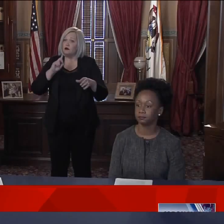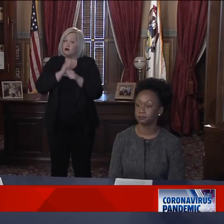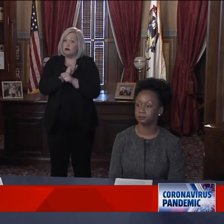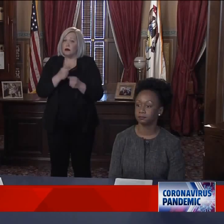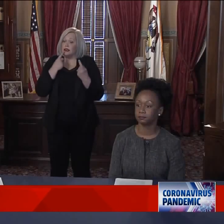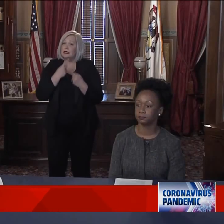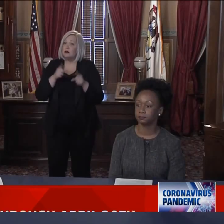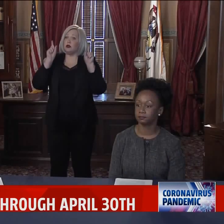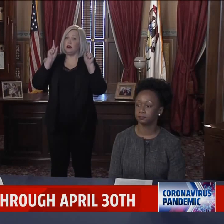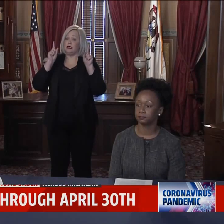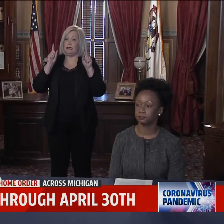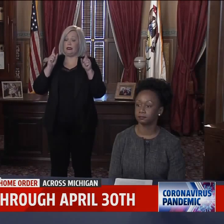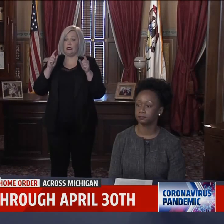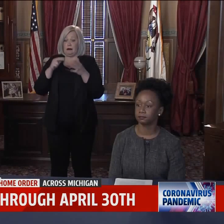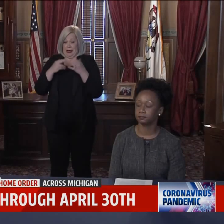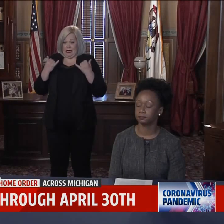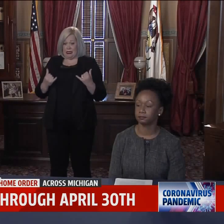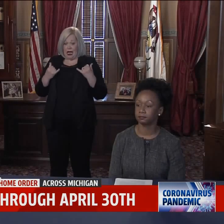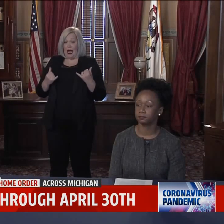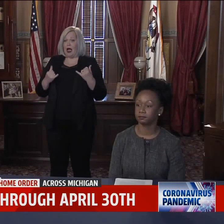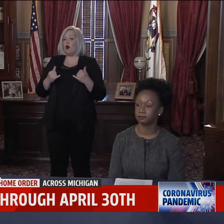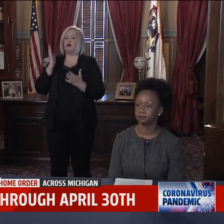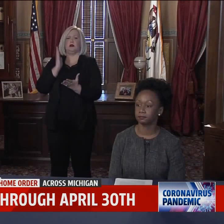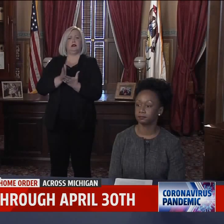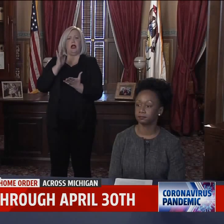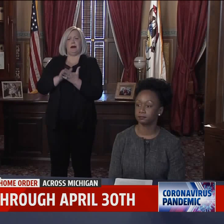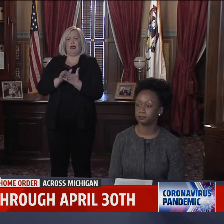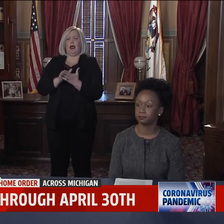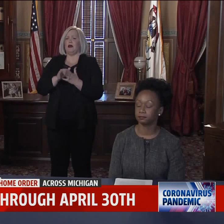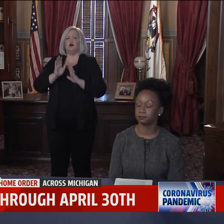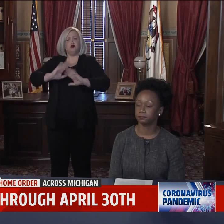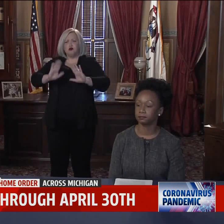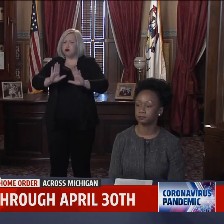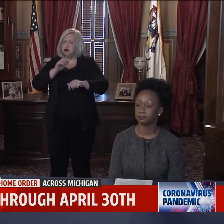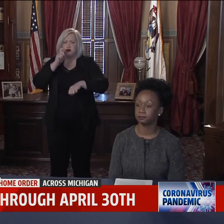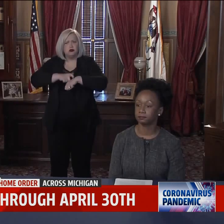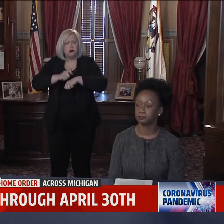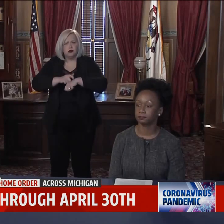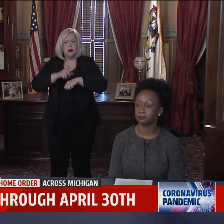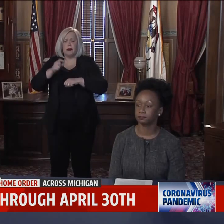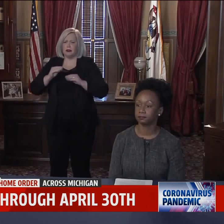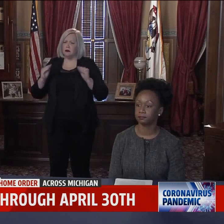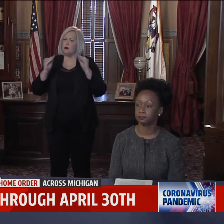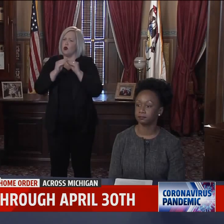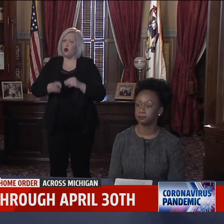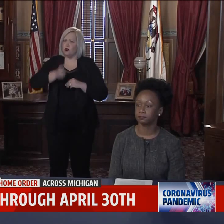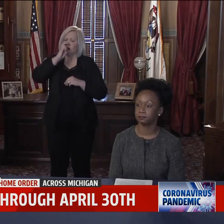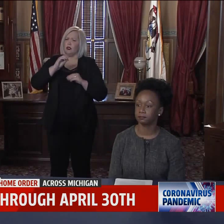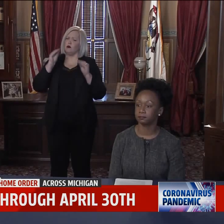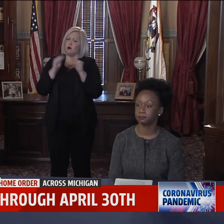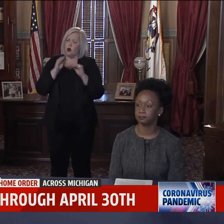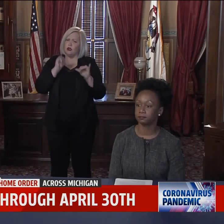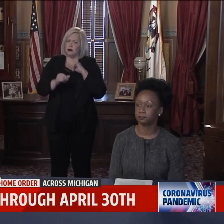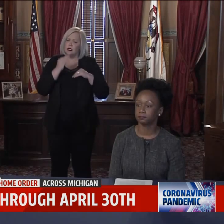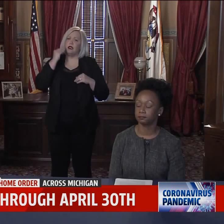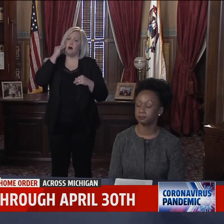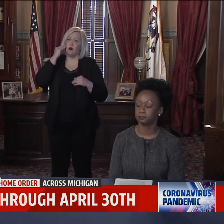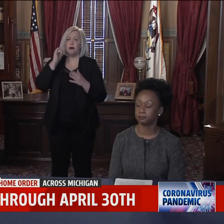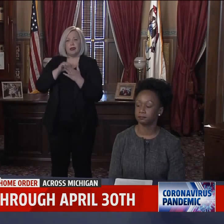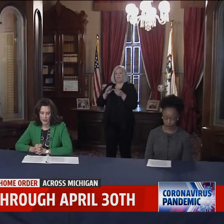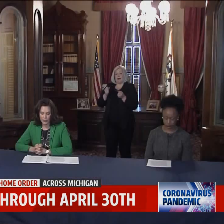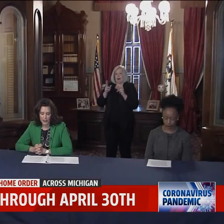Now is not the time to pull back at all. It is the time to intensify. On Thursday, Governor Gretchen Whitmer announced